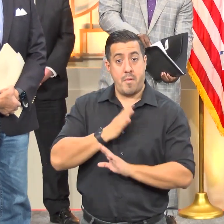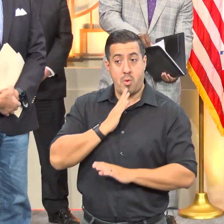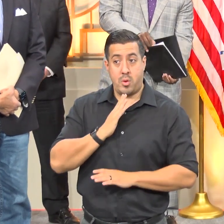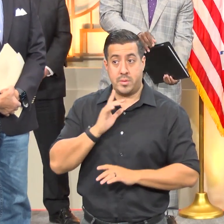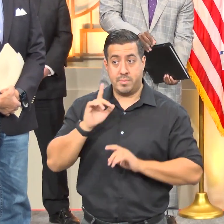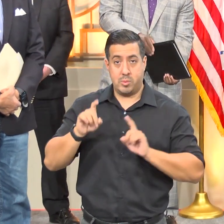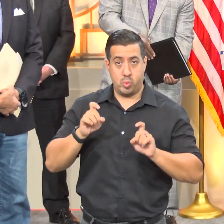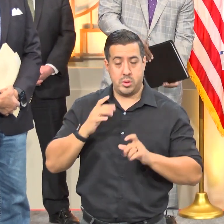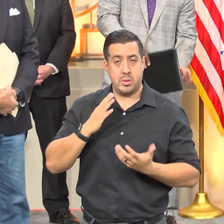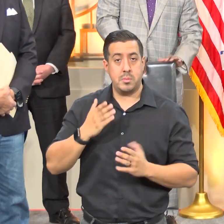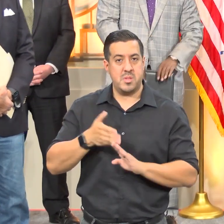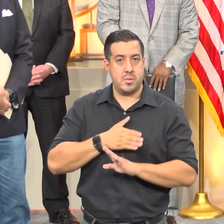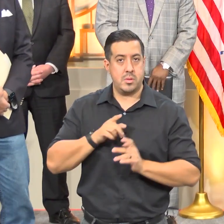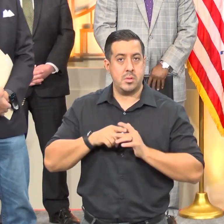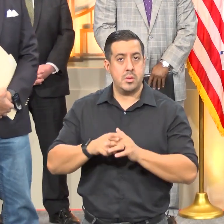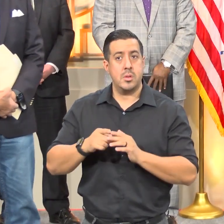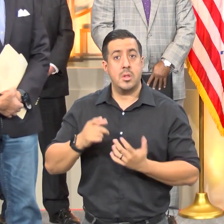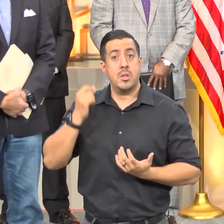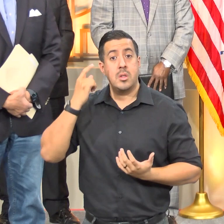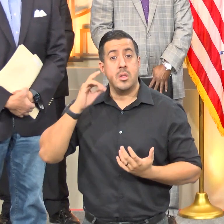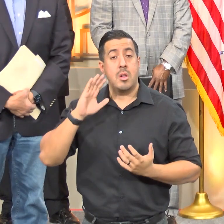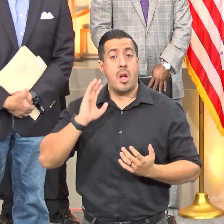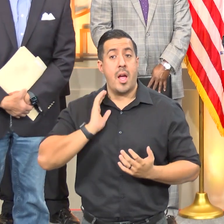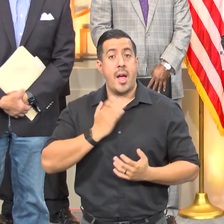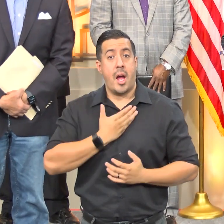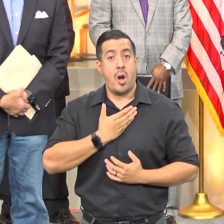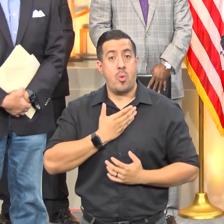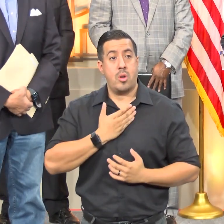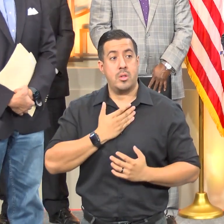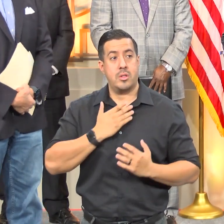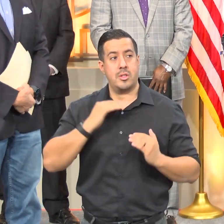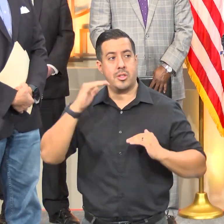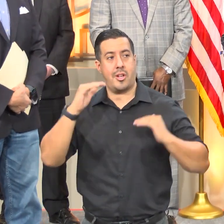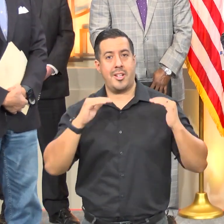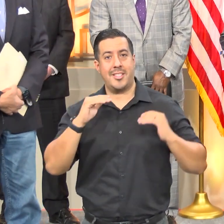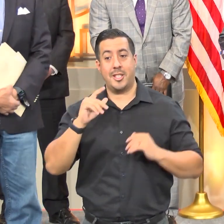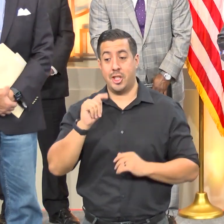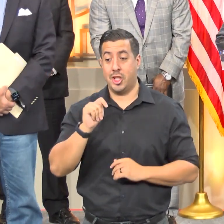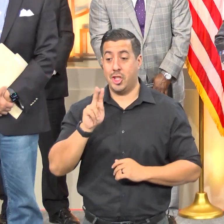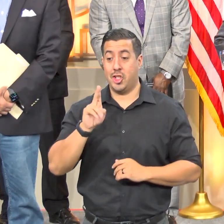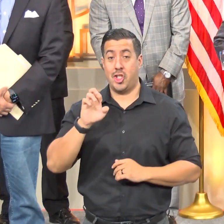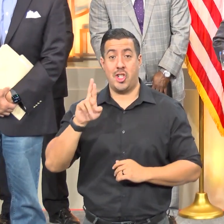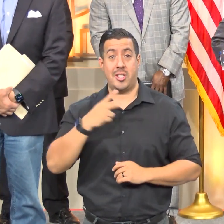questions, other than our height, Perry Turner and I are not related.